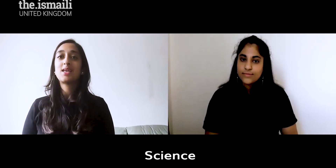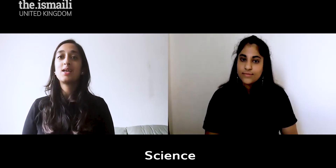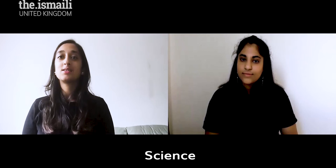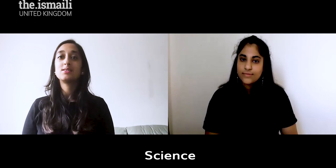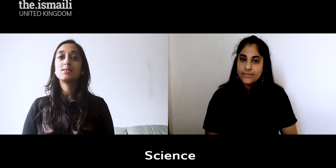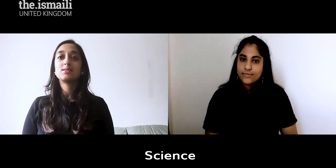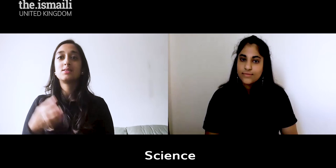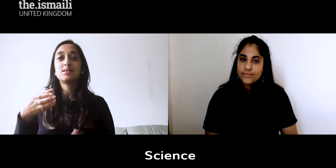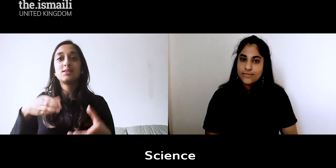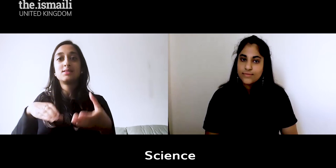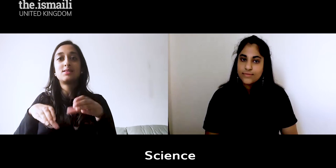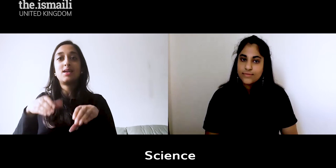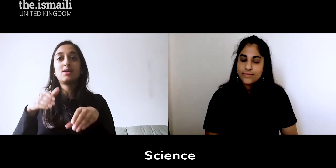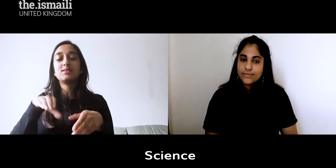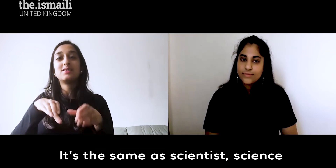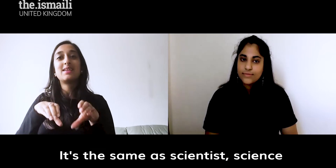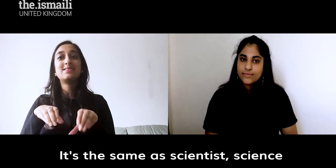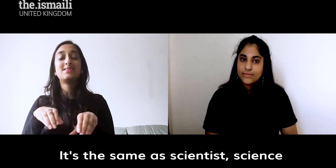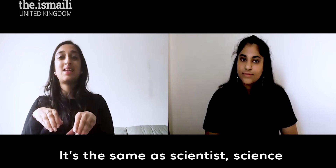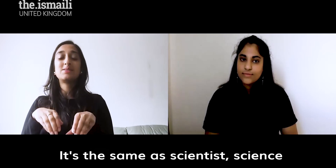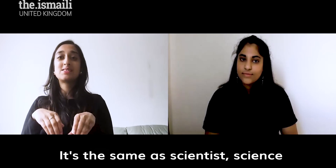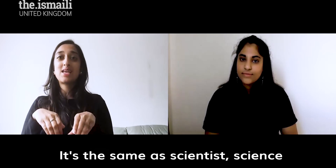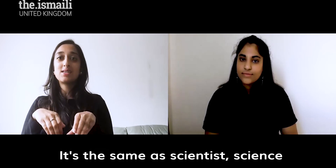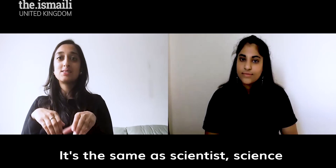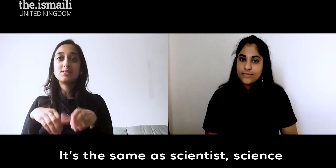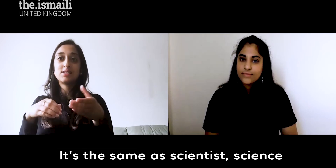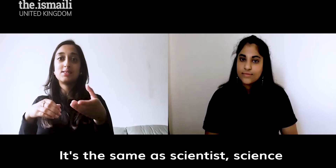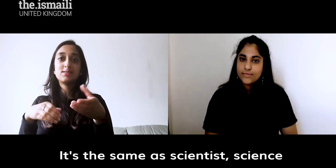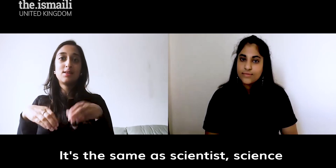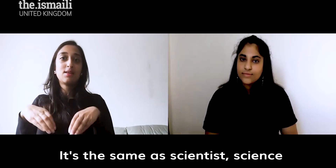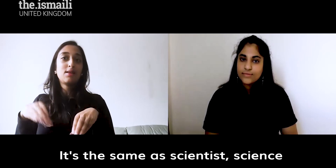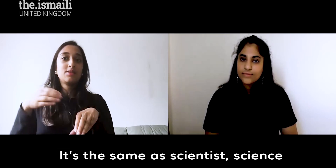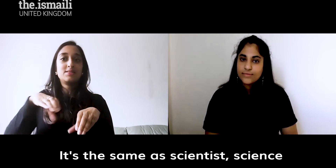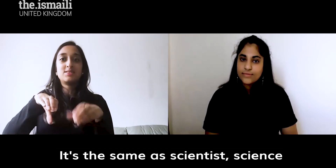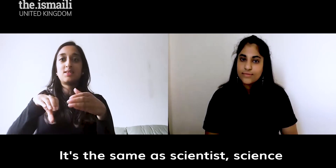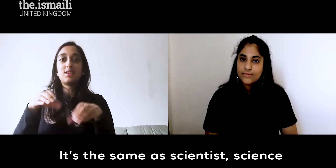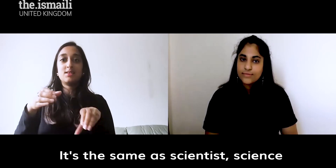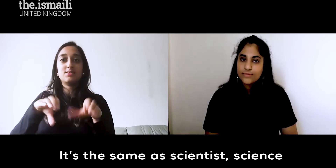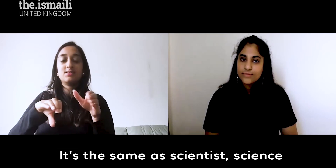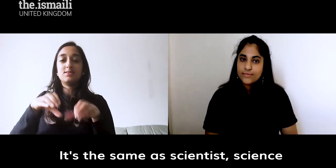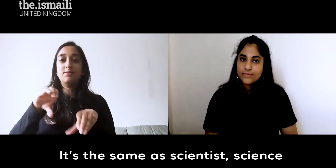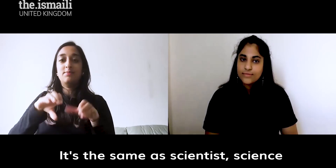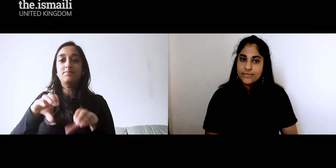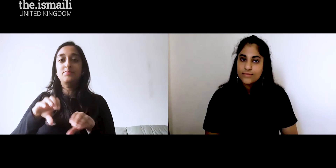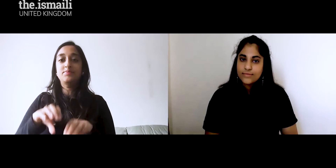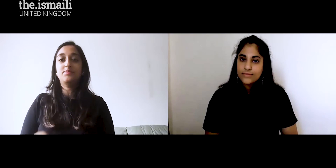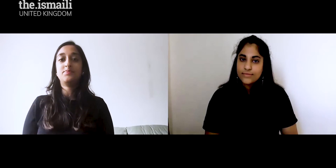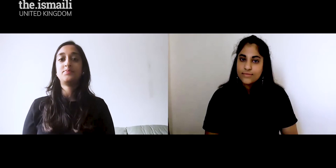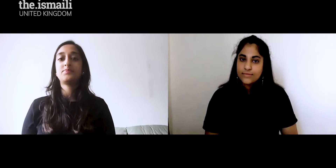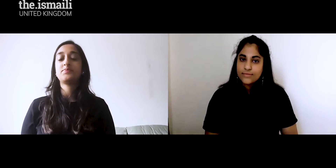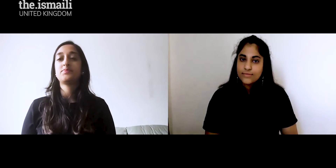Time. Time. You think me tired? Time.